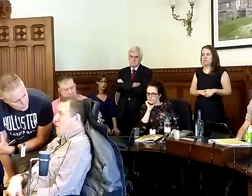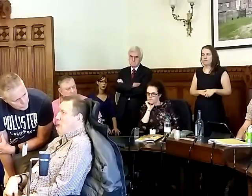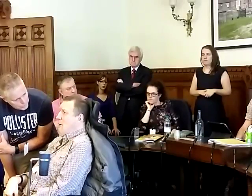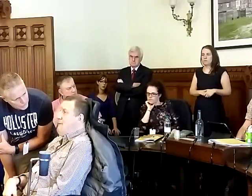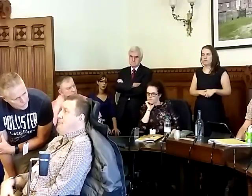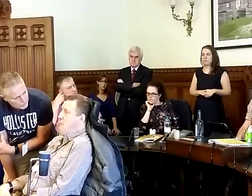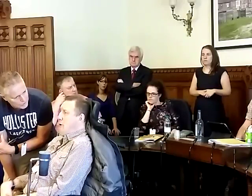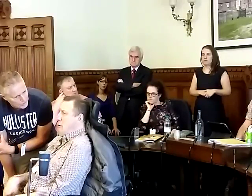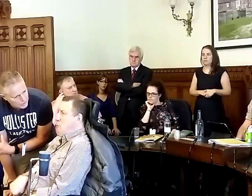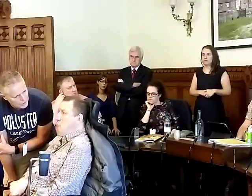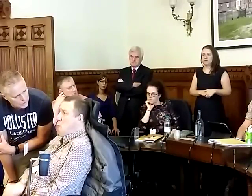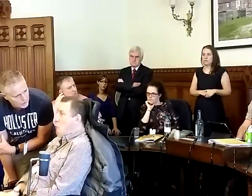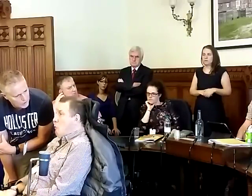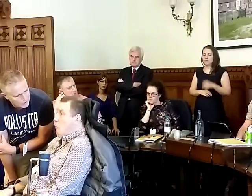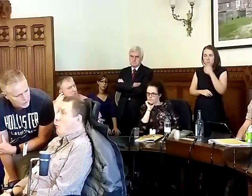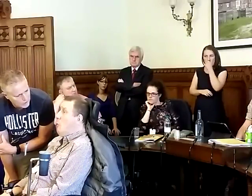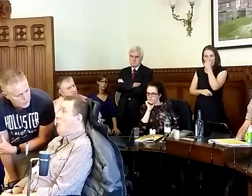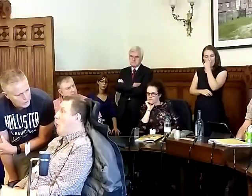So,